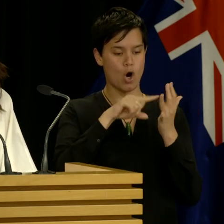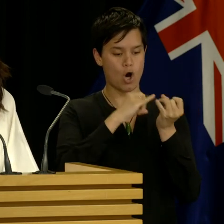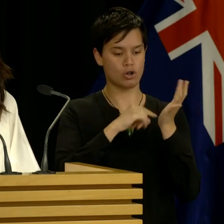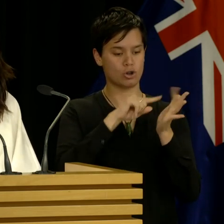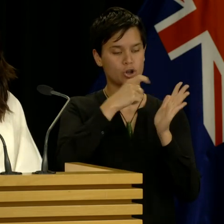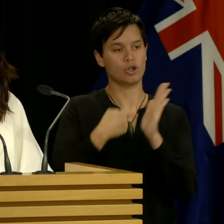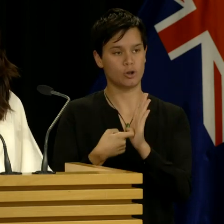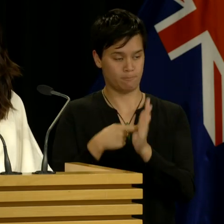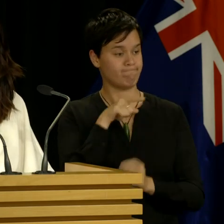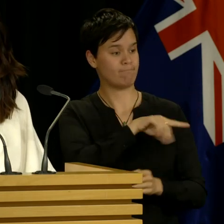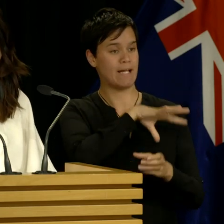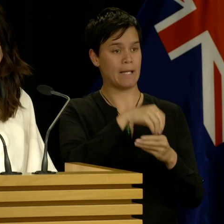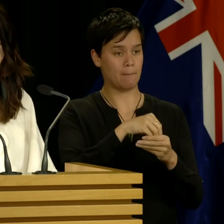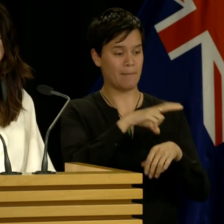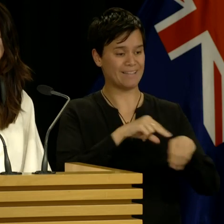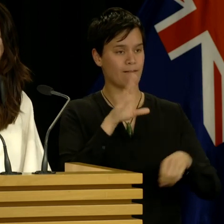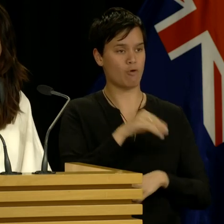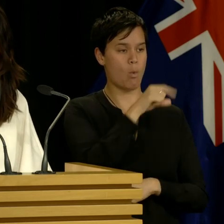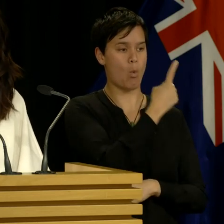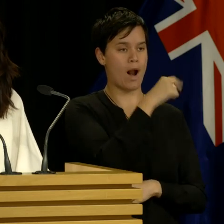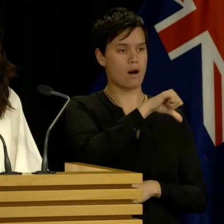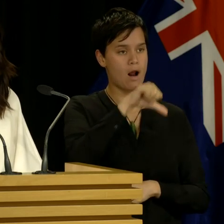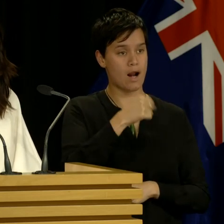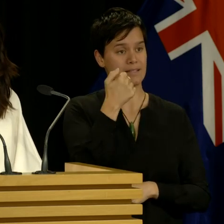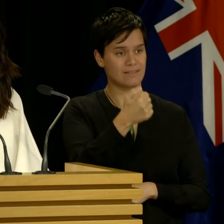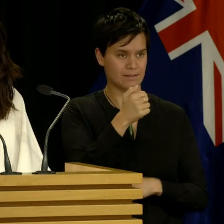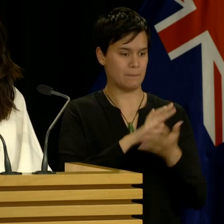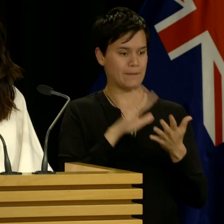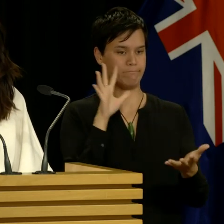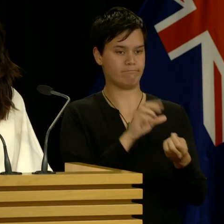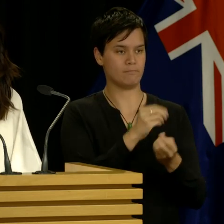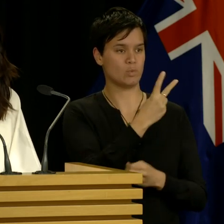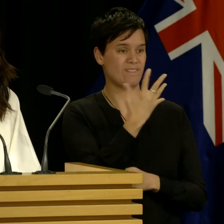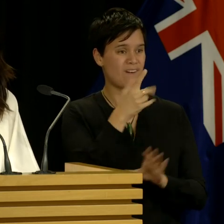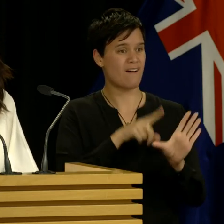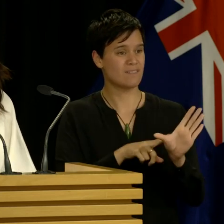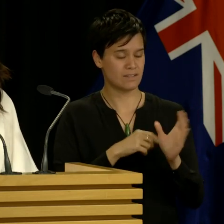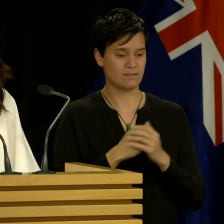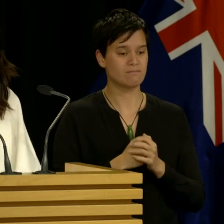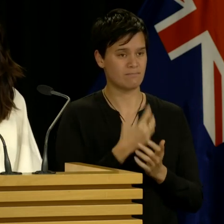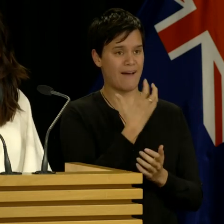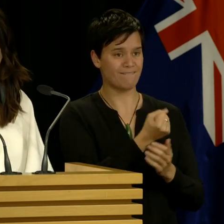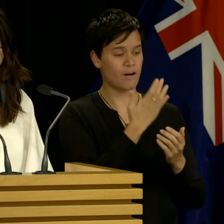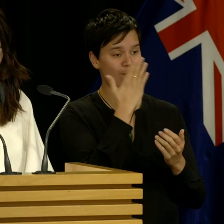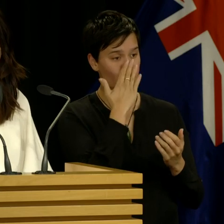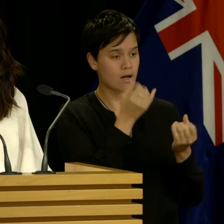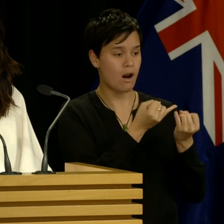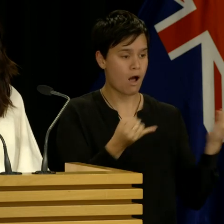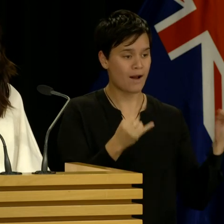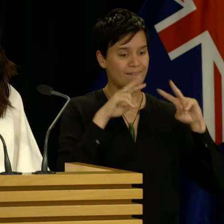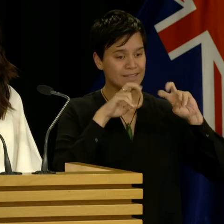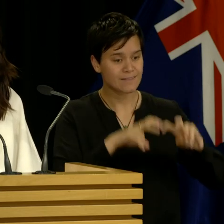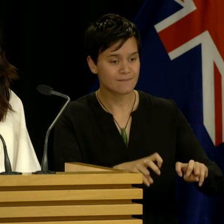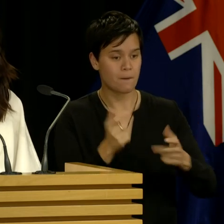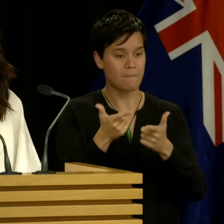has served in the police force since 1996 for nearly 25 years. He has held a range of frontline investigative and management roles